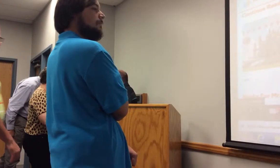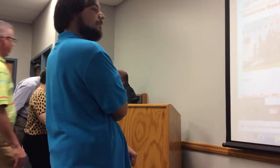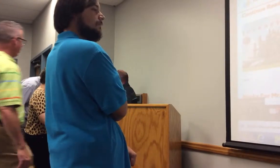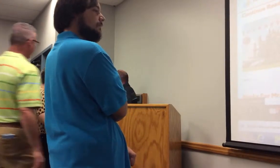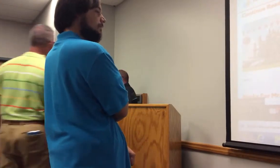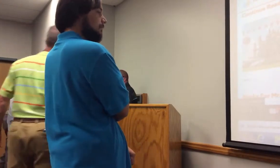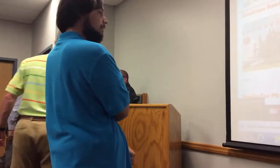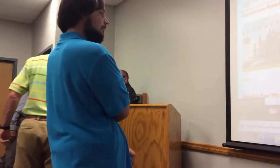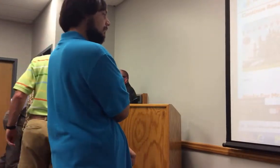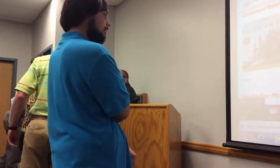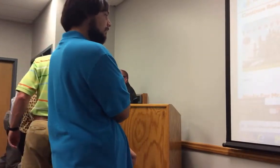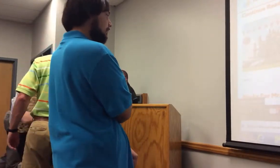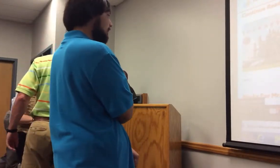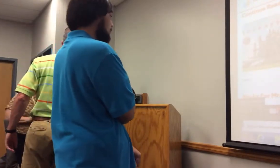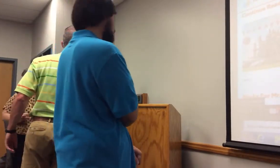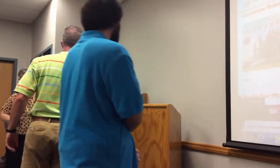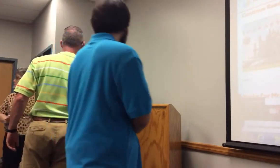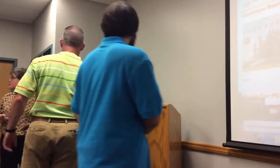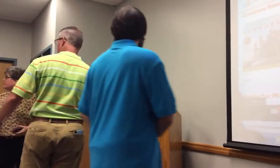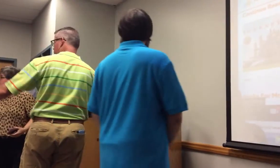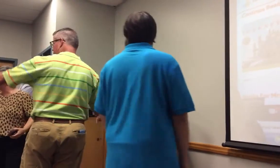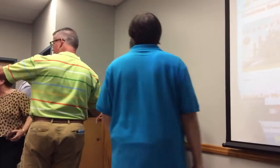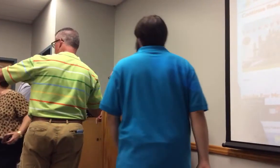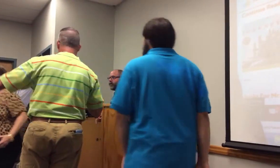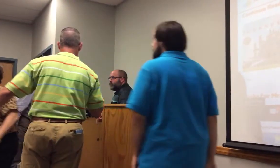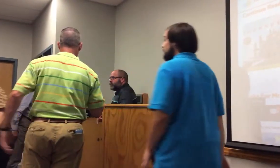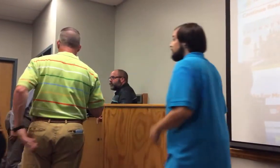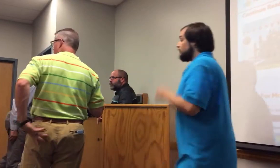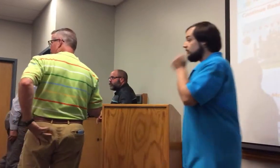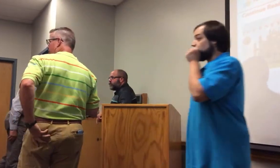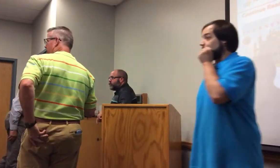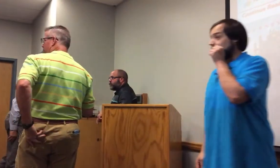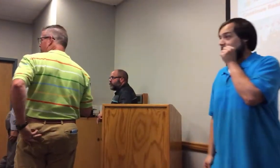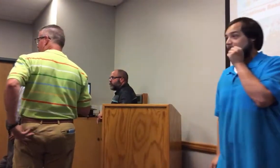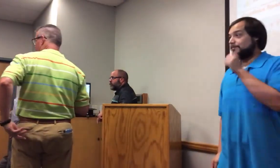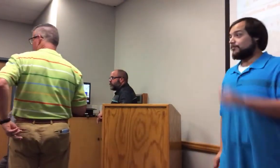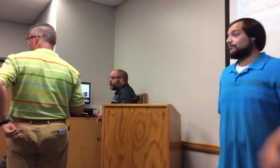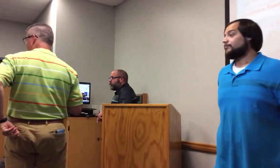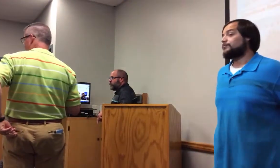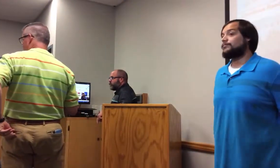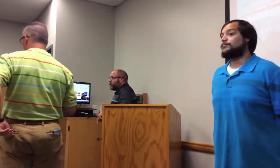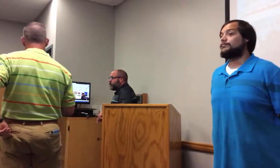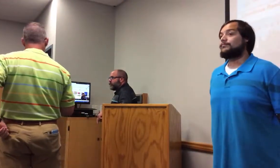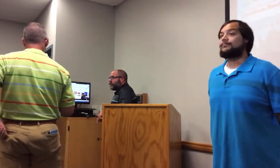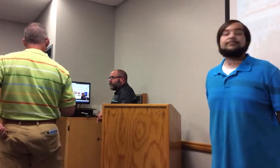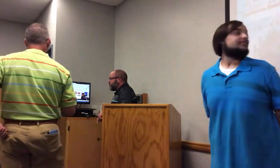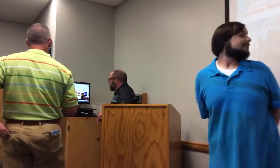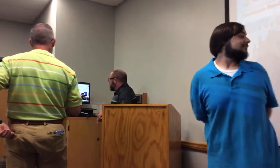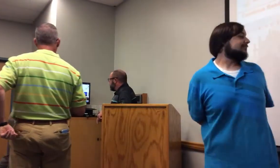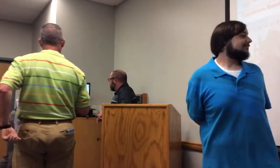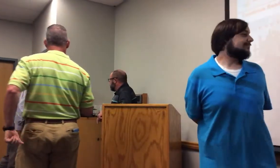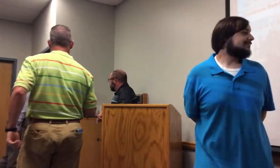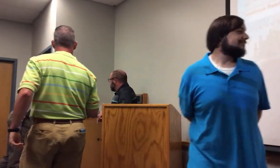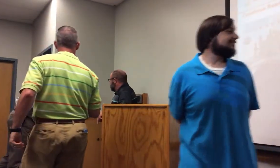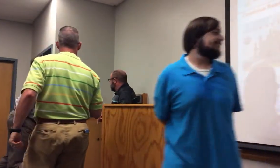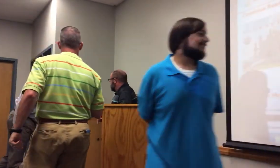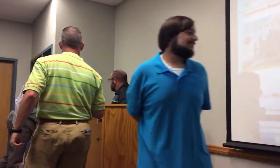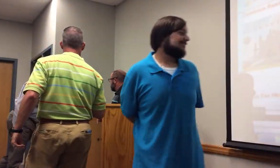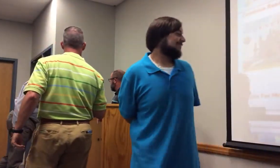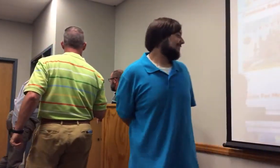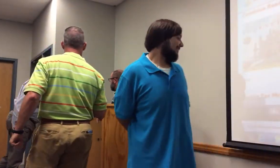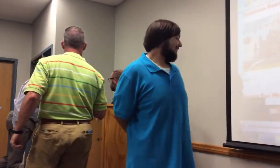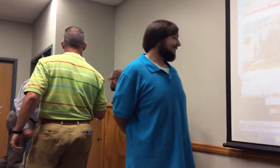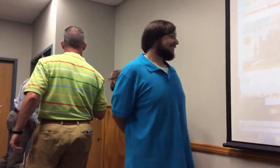there's facilities, you can try to. I'm sorry? The conference room set up, so if you have a cell He number. just typed to us, he said, can you see